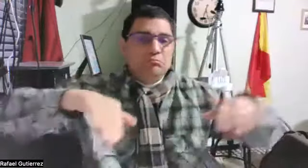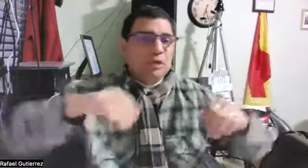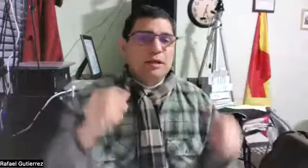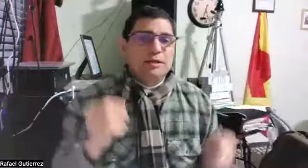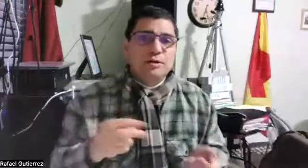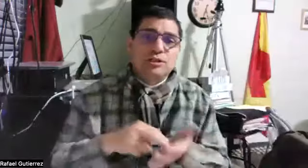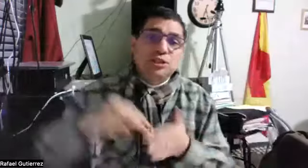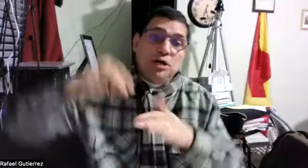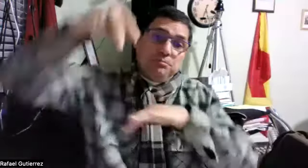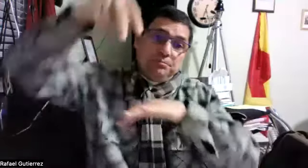So he